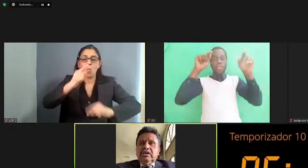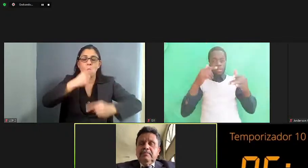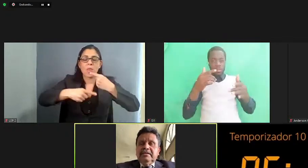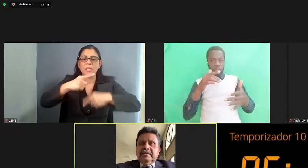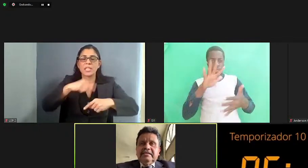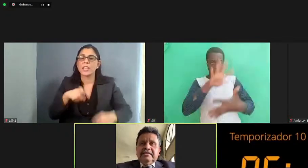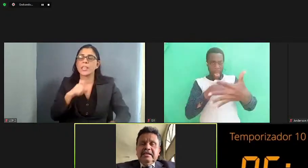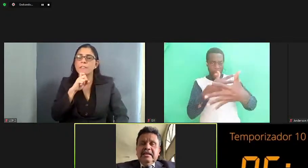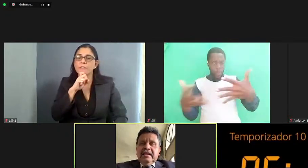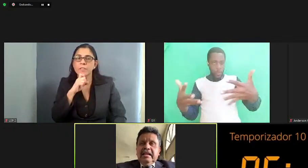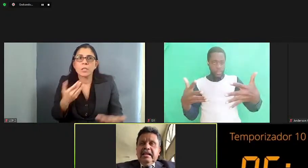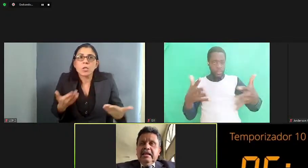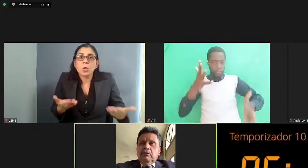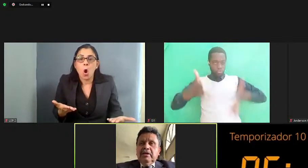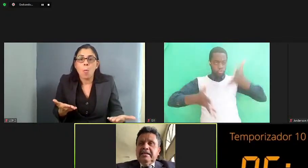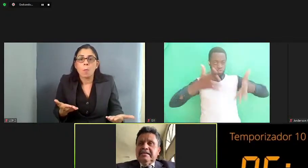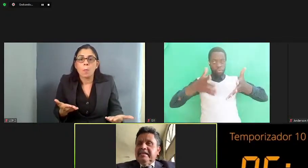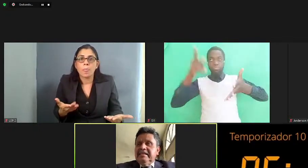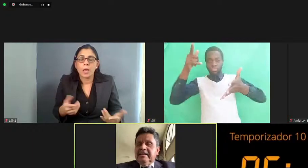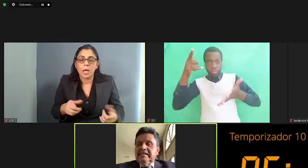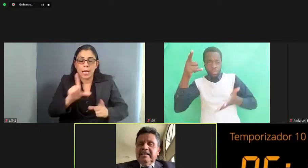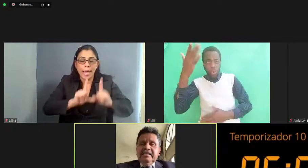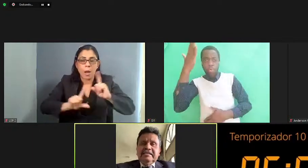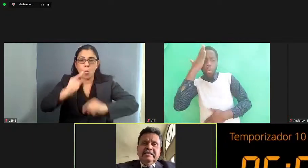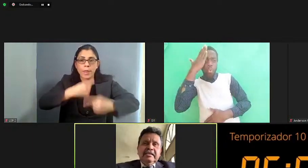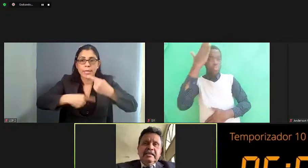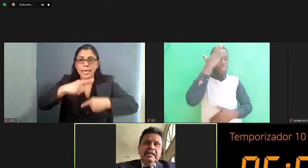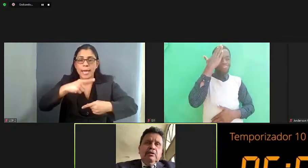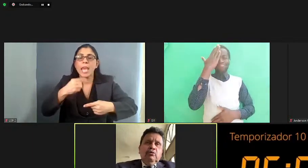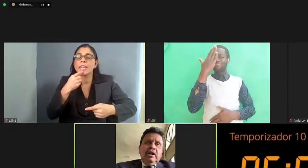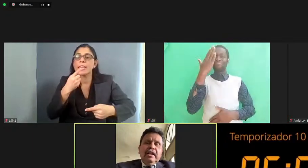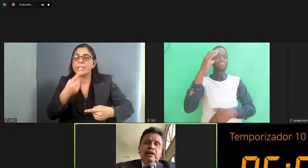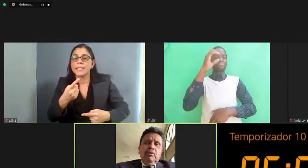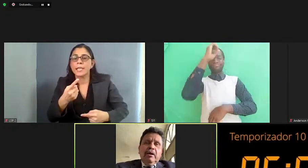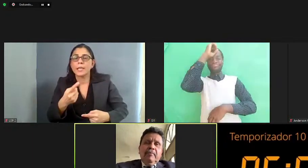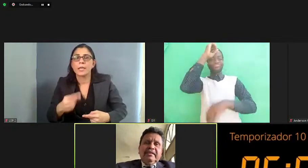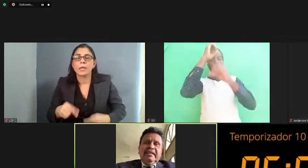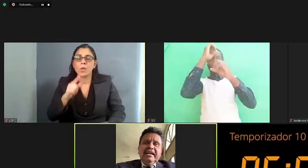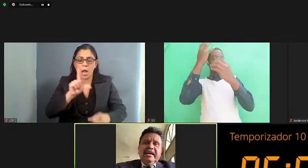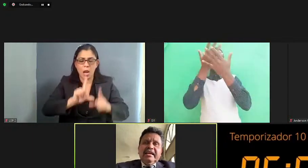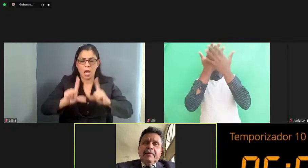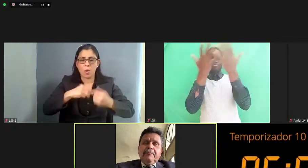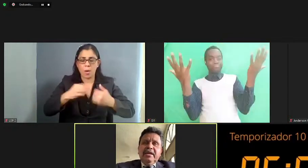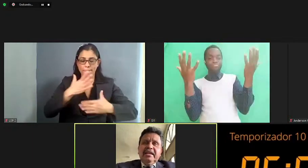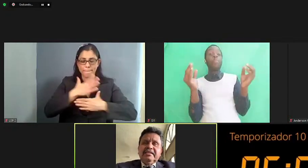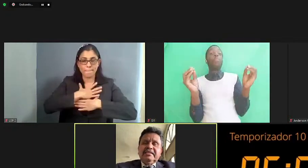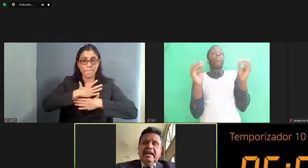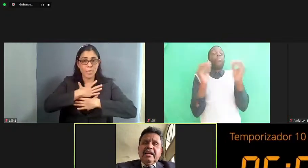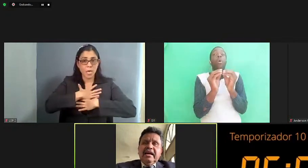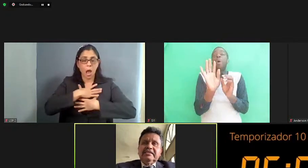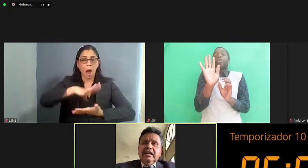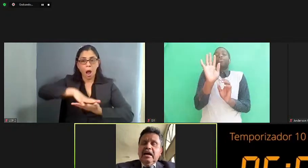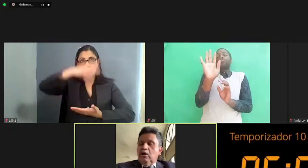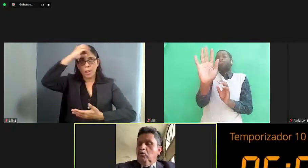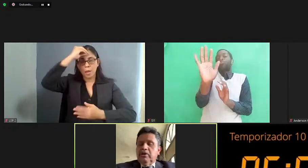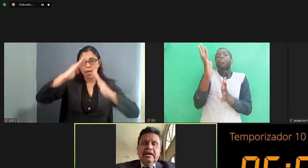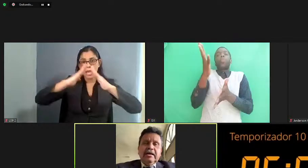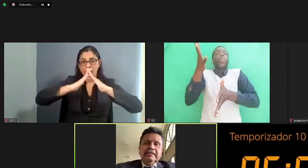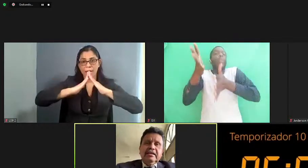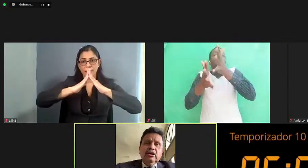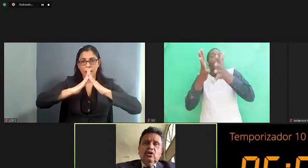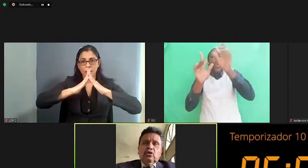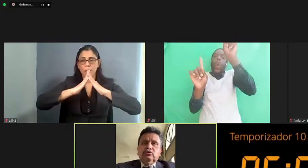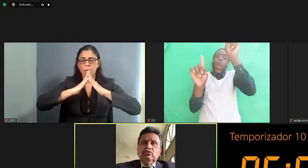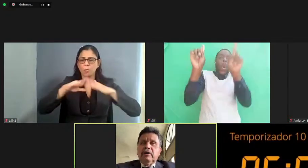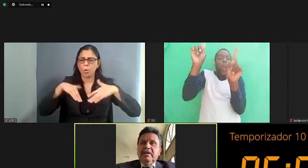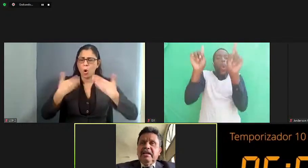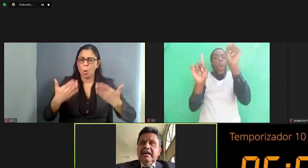language sign language and several times sign language is modern language